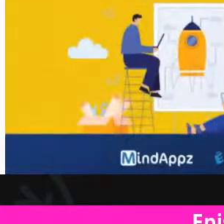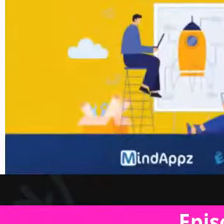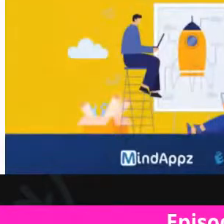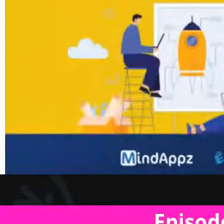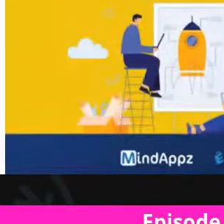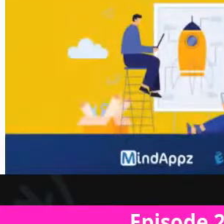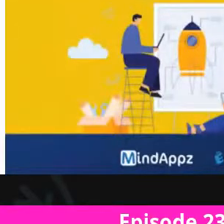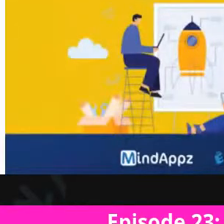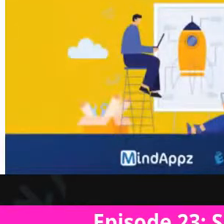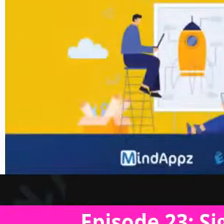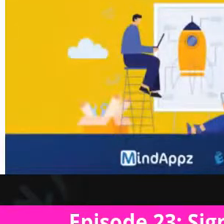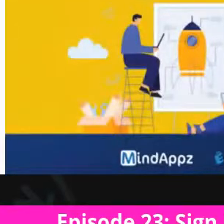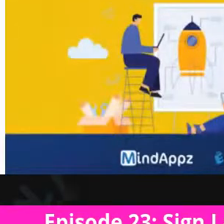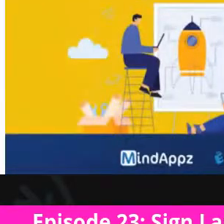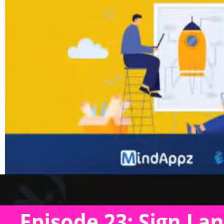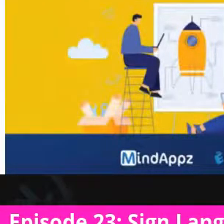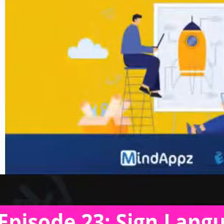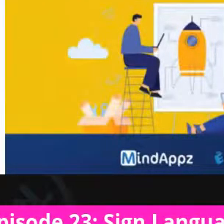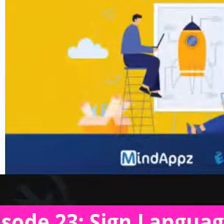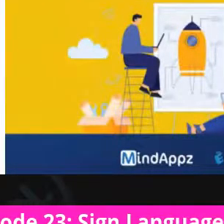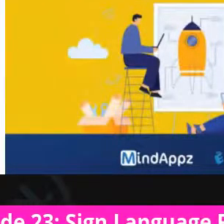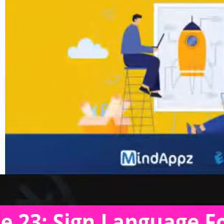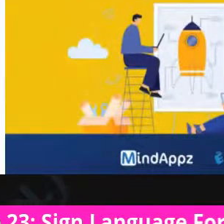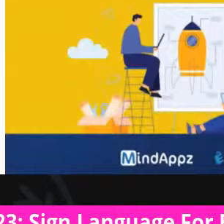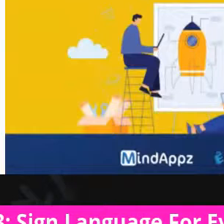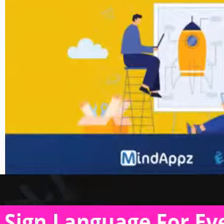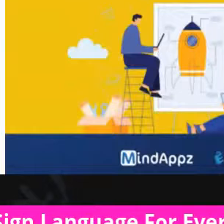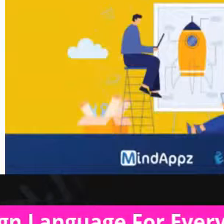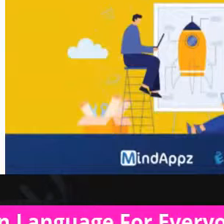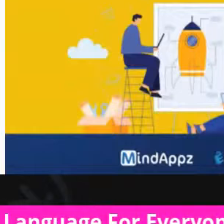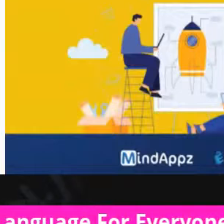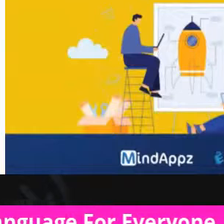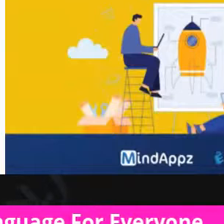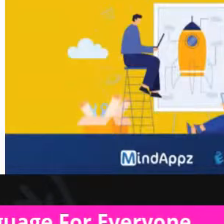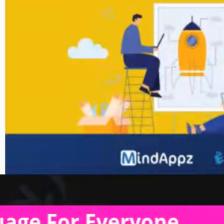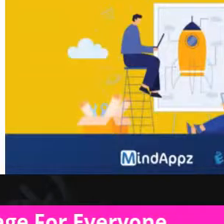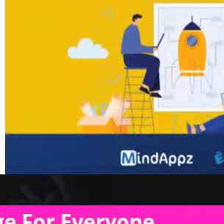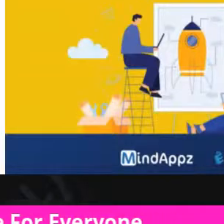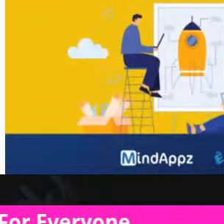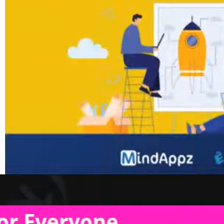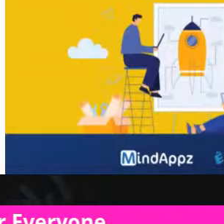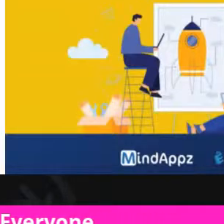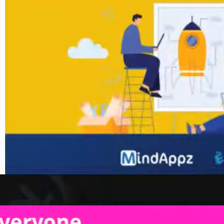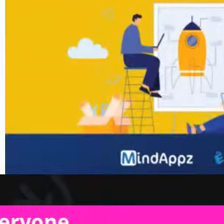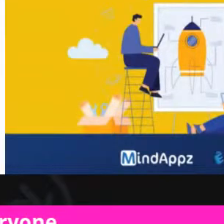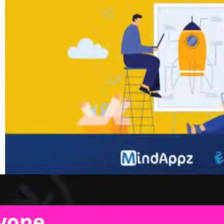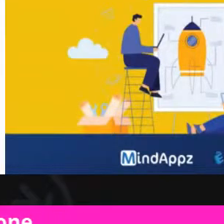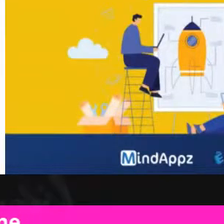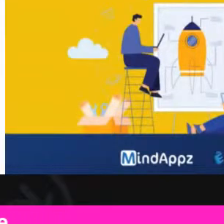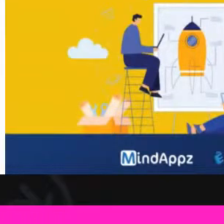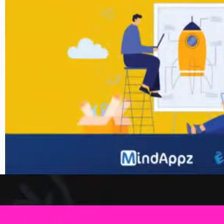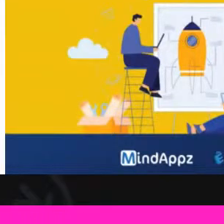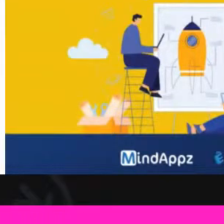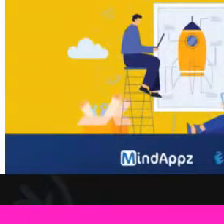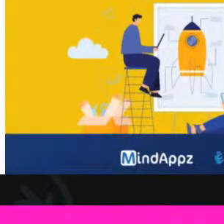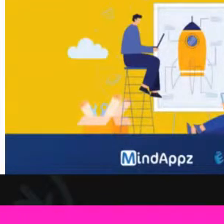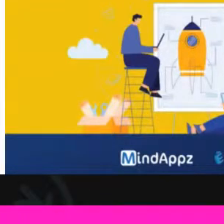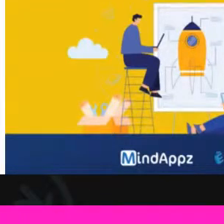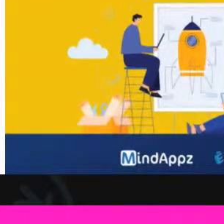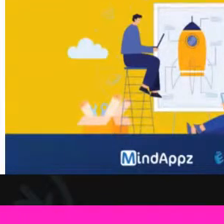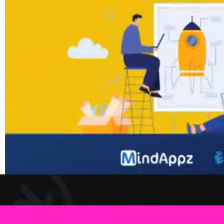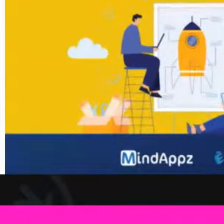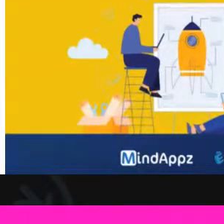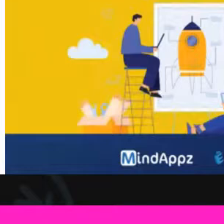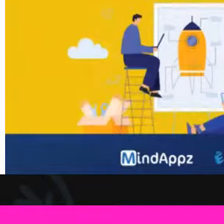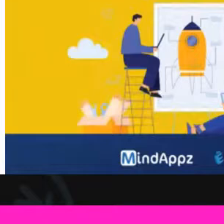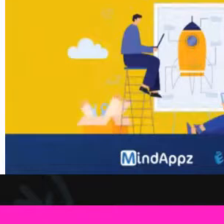to go through this SPM masterclasses, do contact the link that provided in the screen just now.